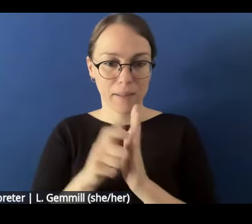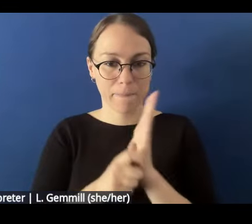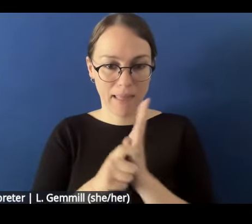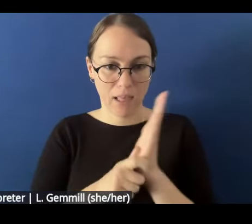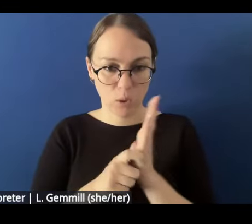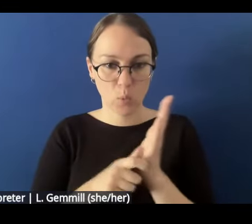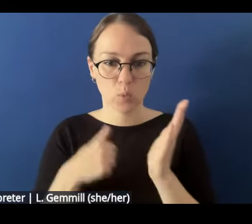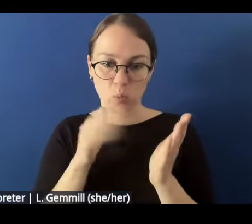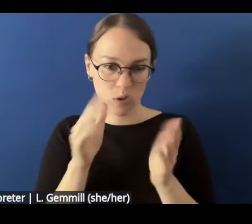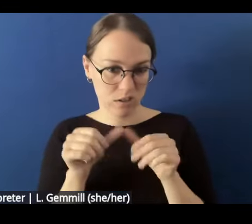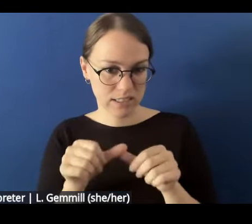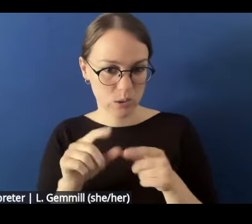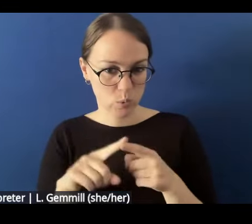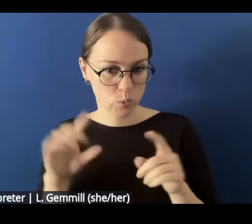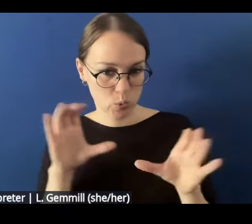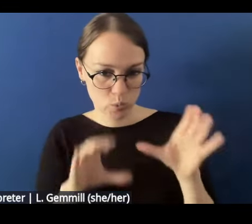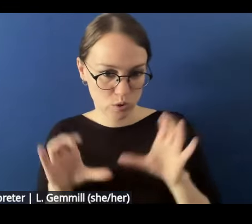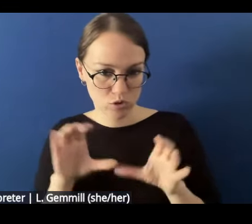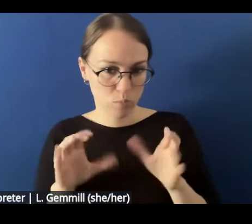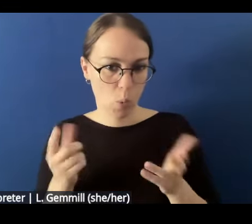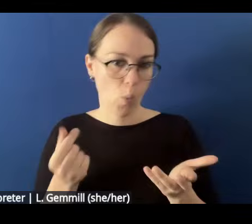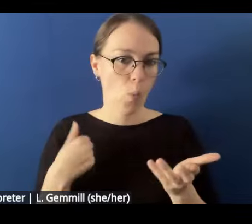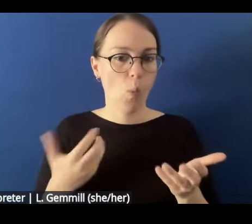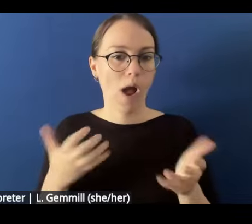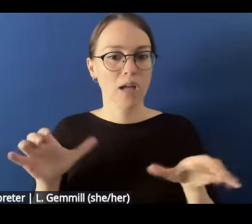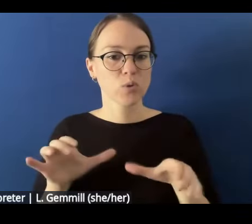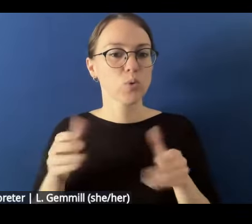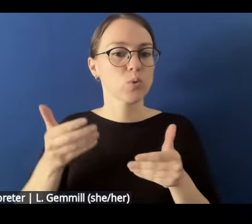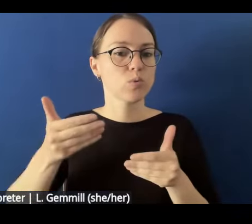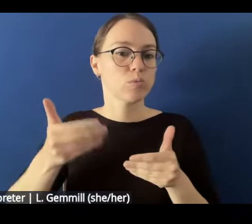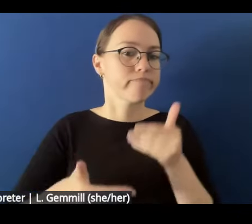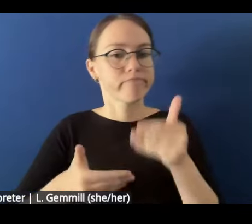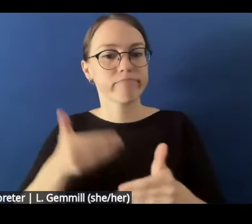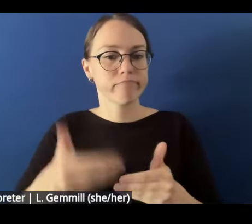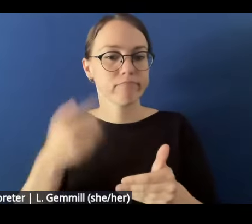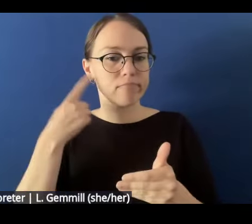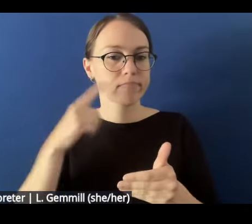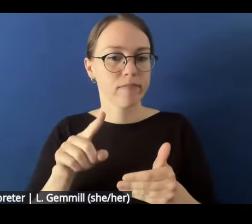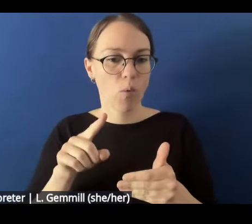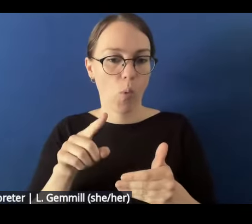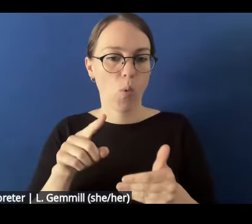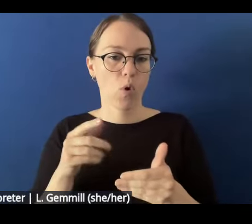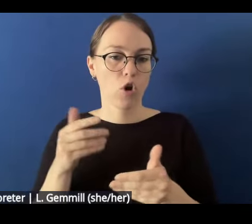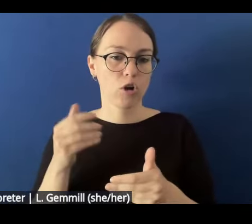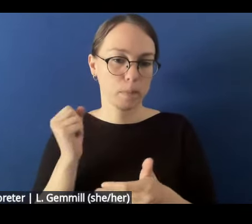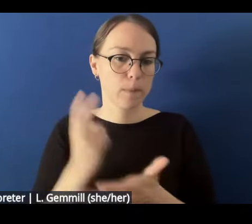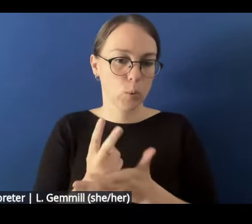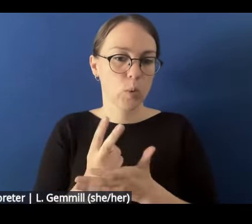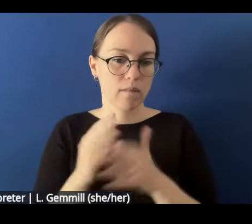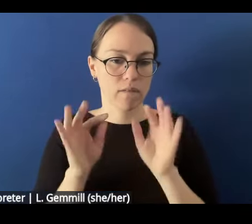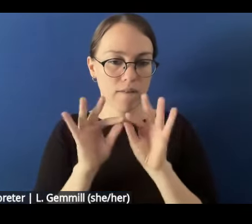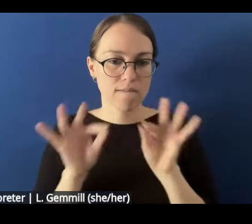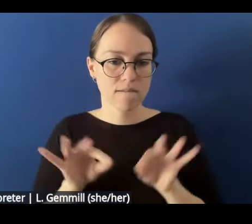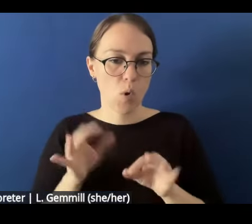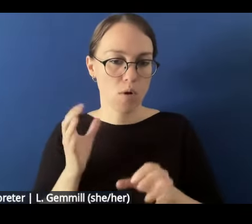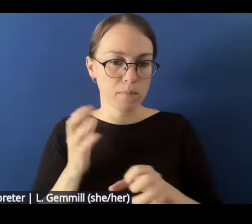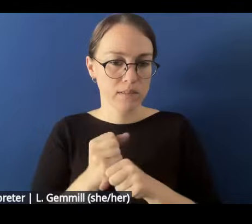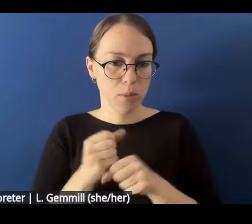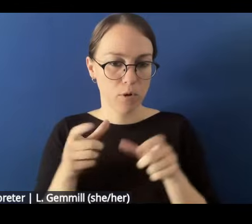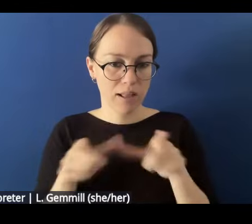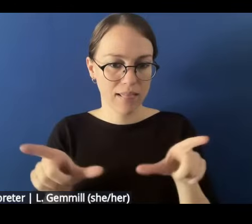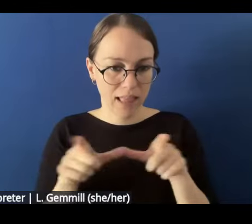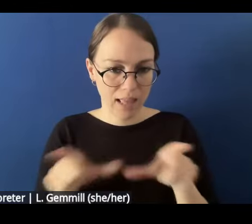the proceeding sequentially with the approvals to form summary language. And then I've got the change on page 18 and the change on